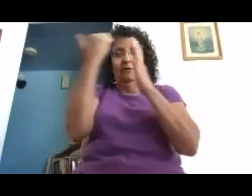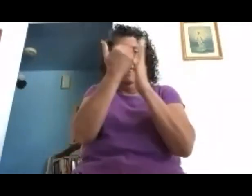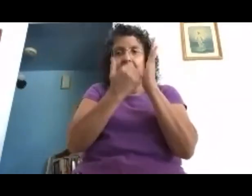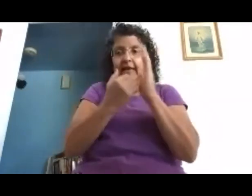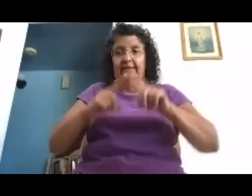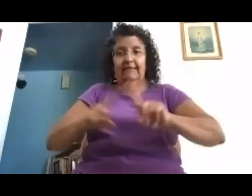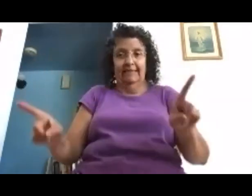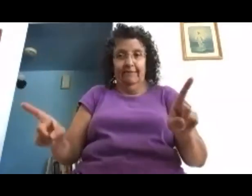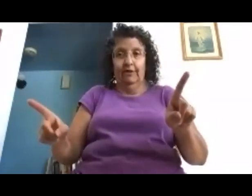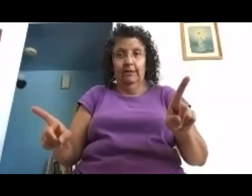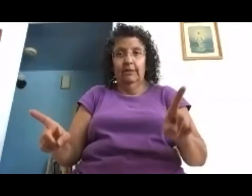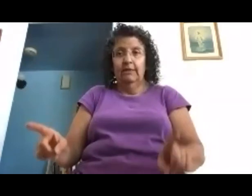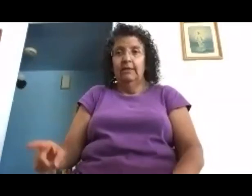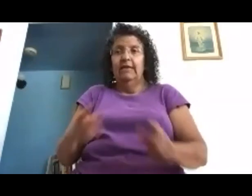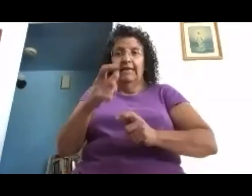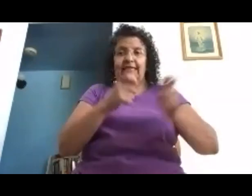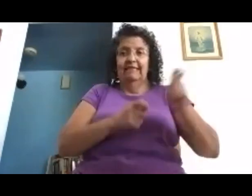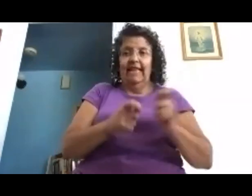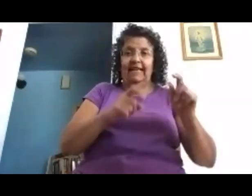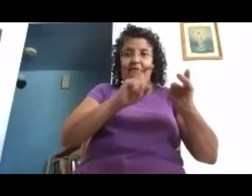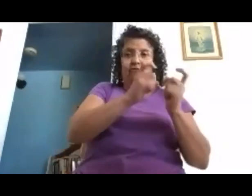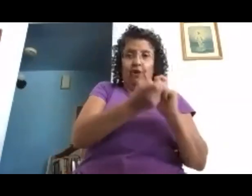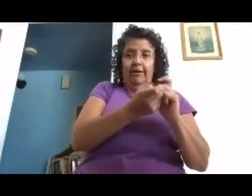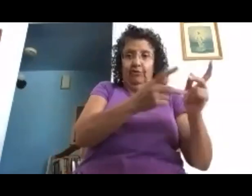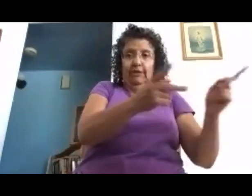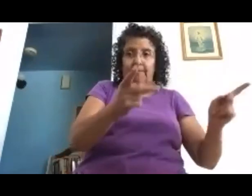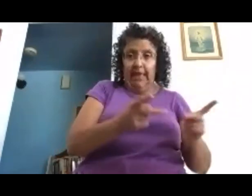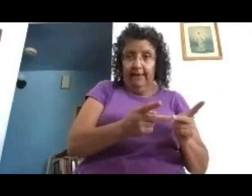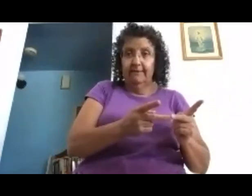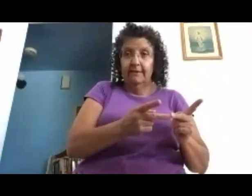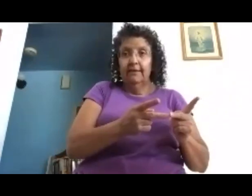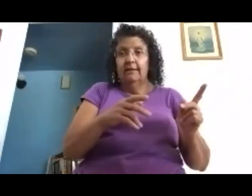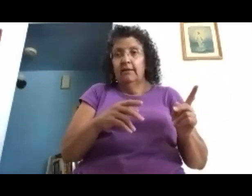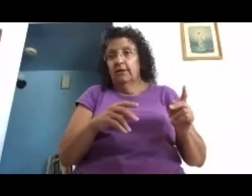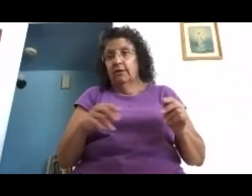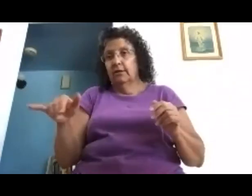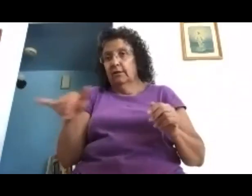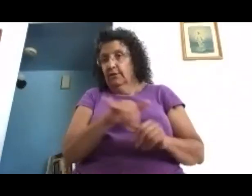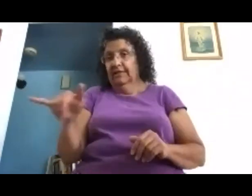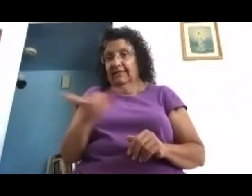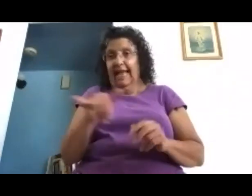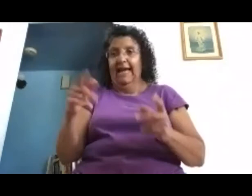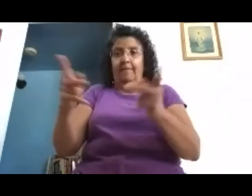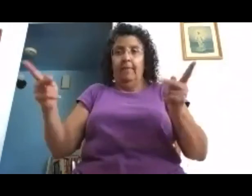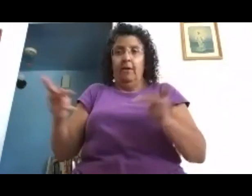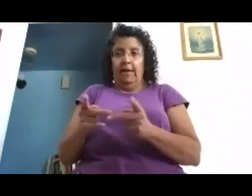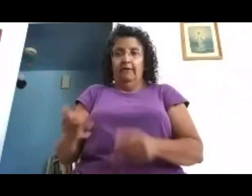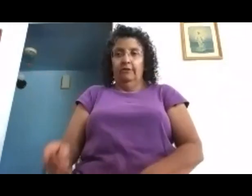the location, they're in the same location. Okay. And what I changed was